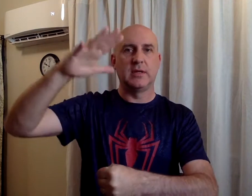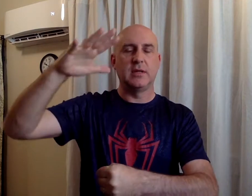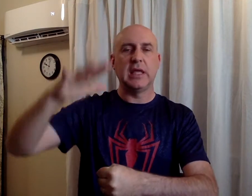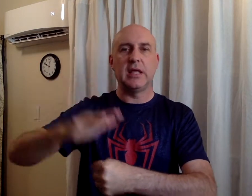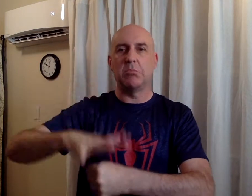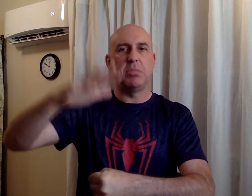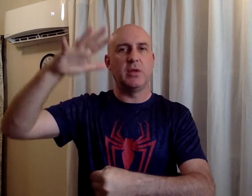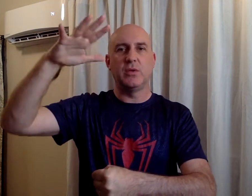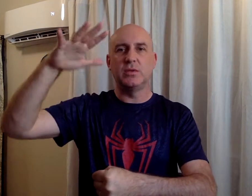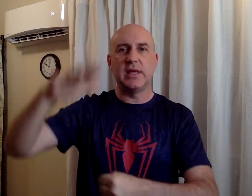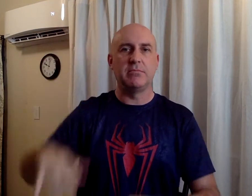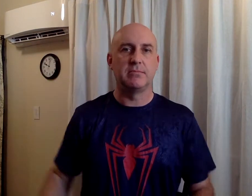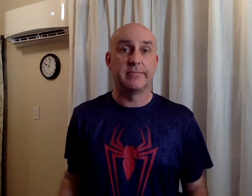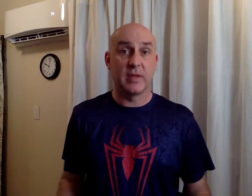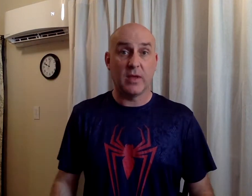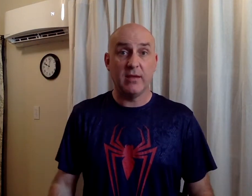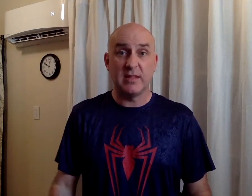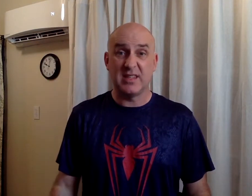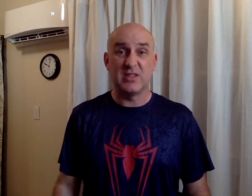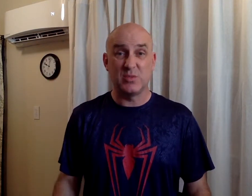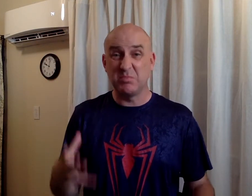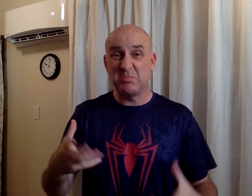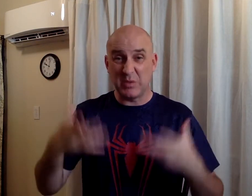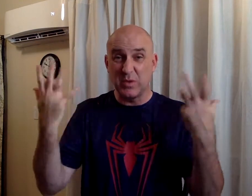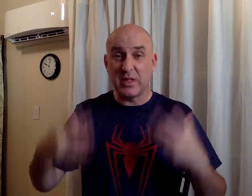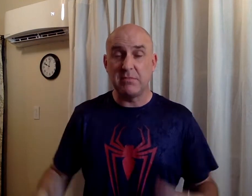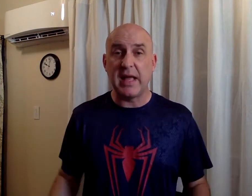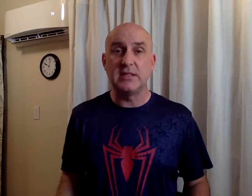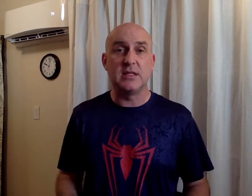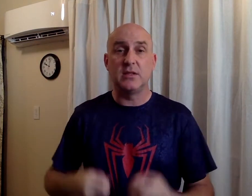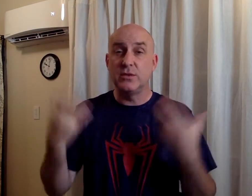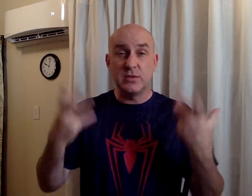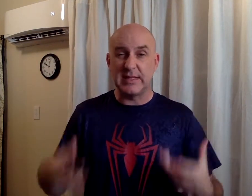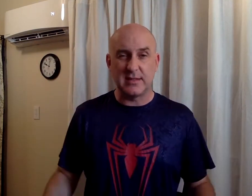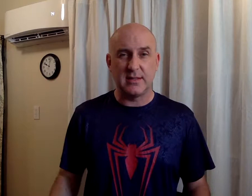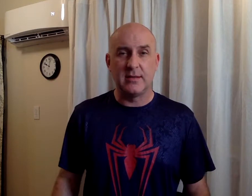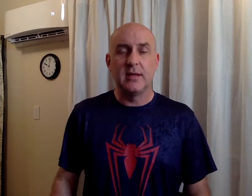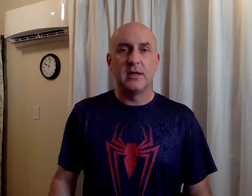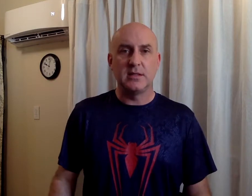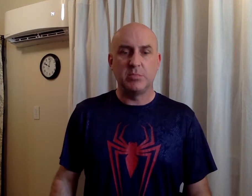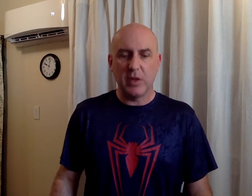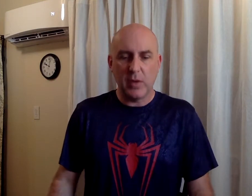Okay, like it blows up. Okay, that's like to be really mad, to lose it, to blow up.